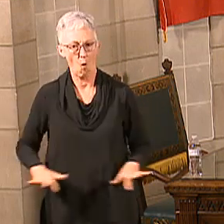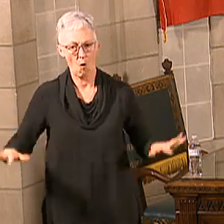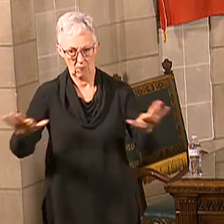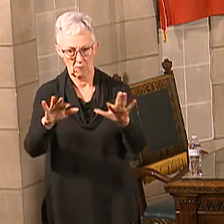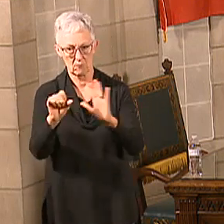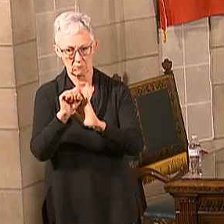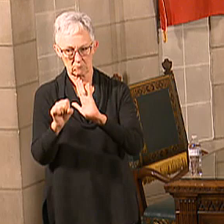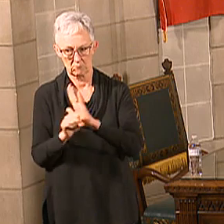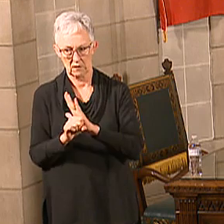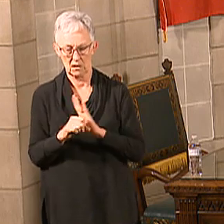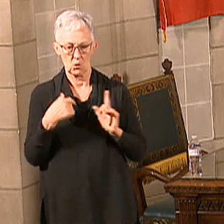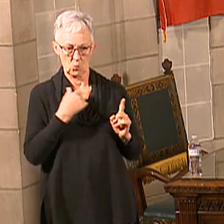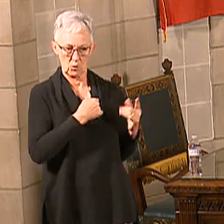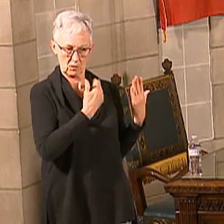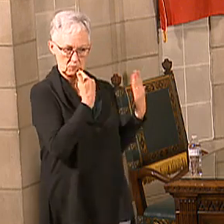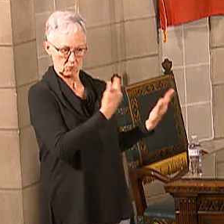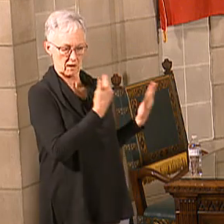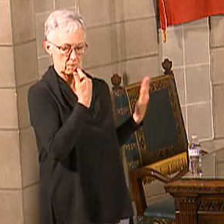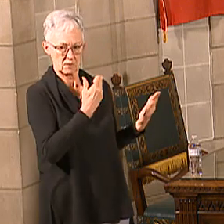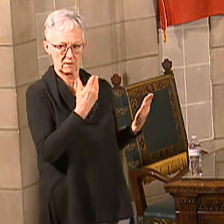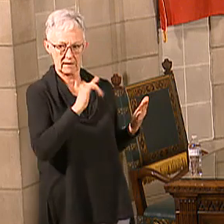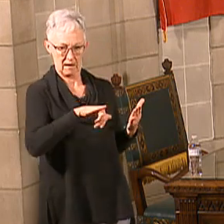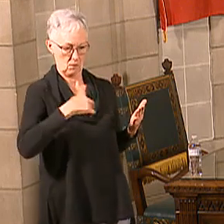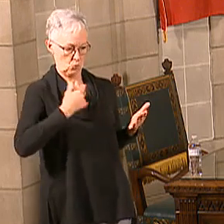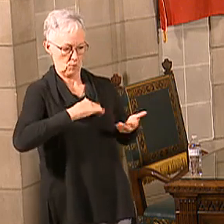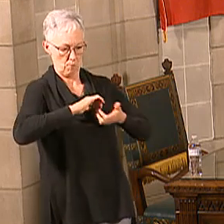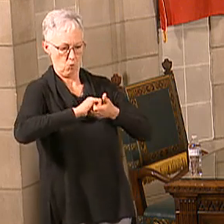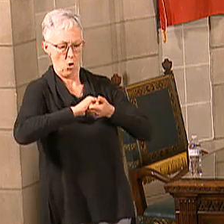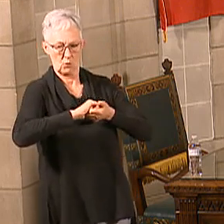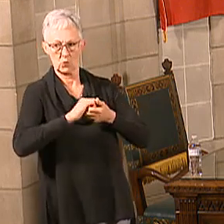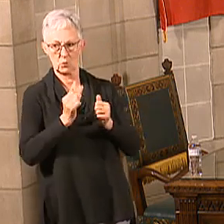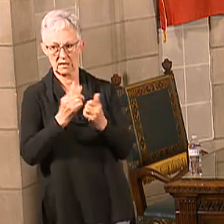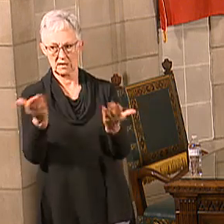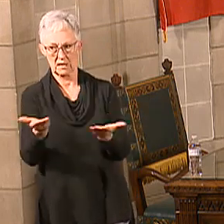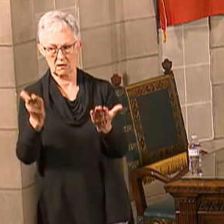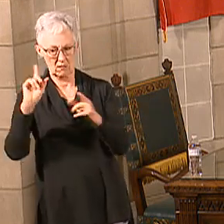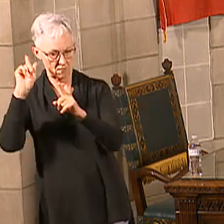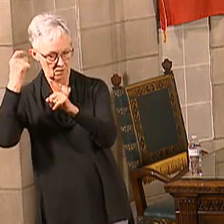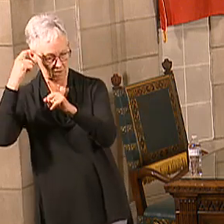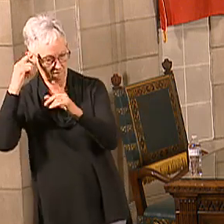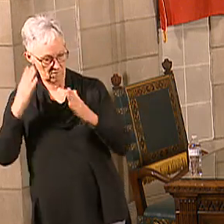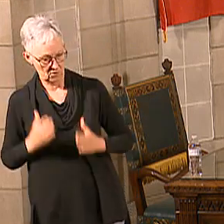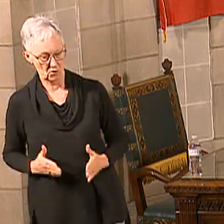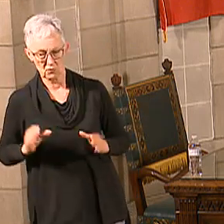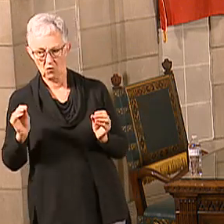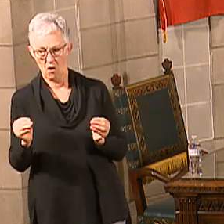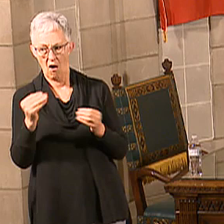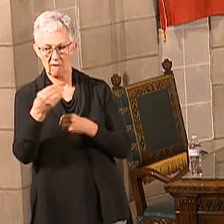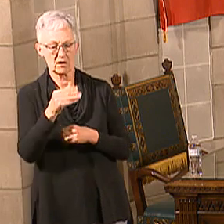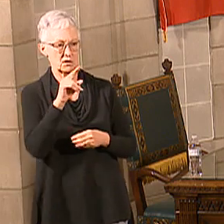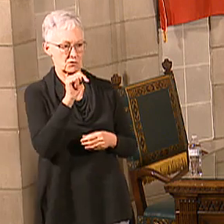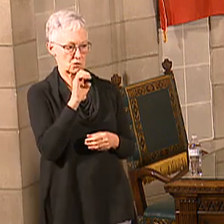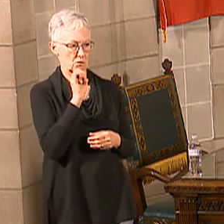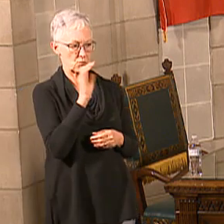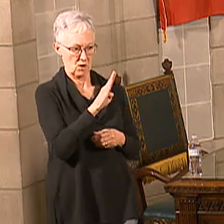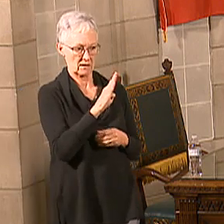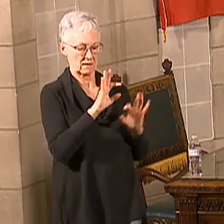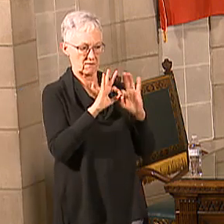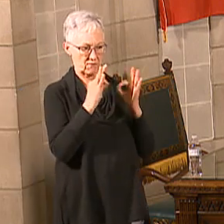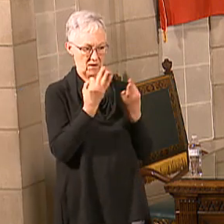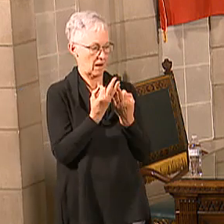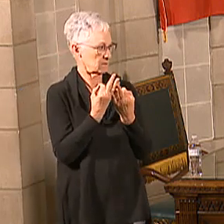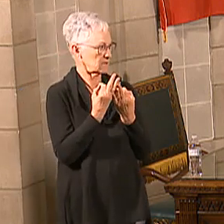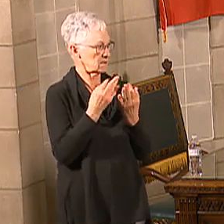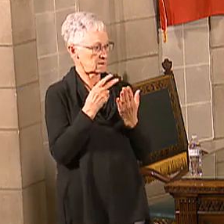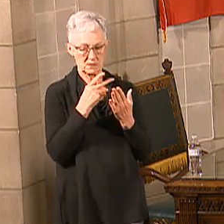with the governor's office and thank all of his staff, as well as Nebraska Children and Families Foundation. And we have Mary Jo Pankoke here